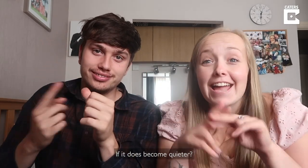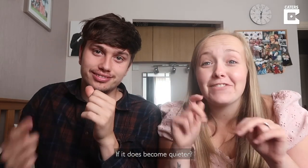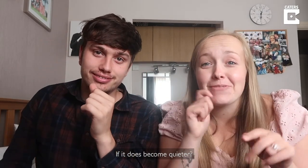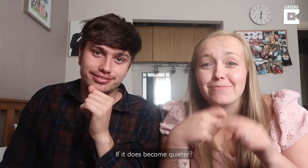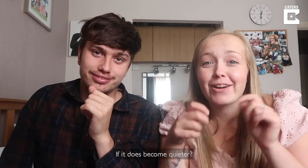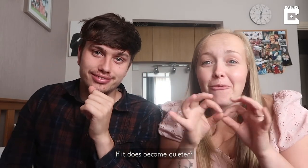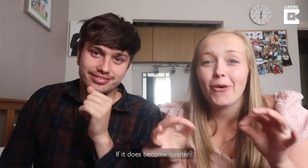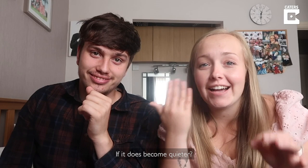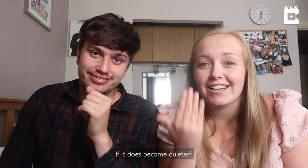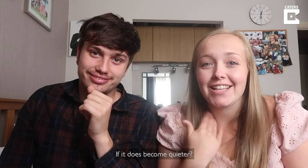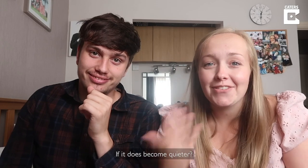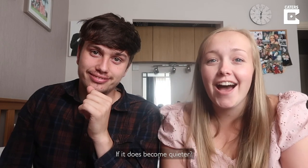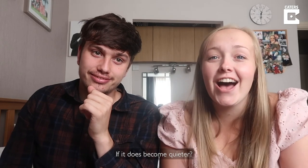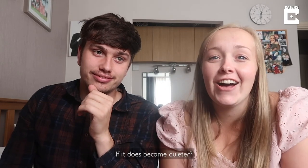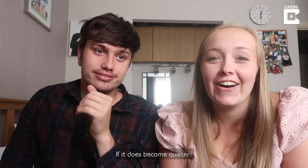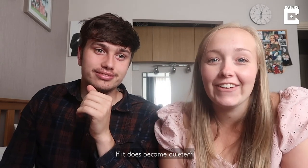If it will become quiet, I don't know. No.